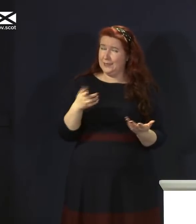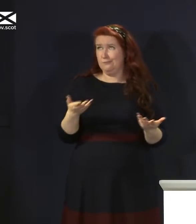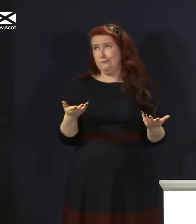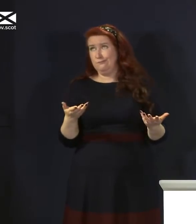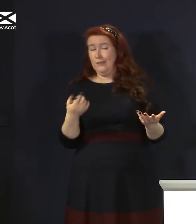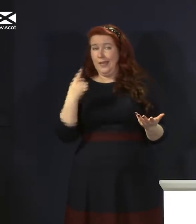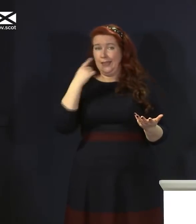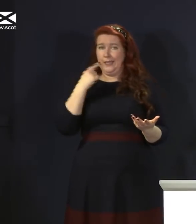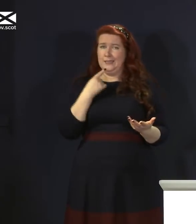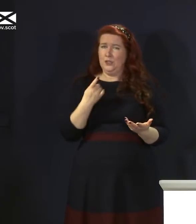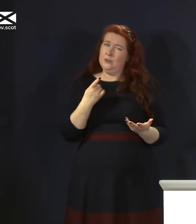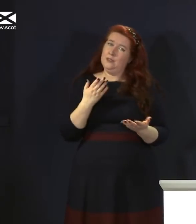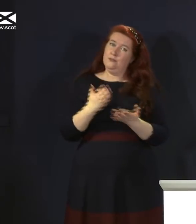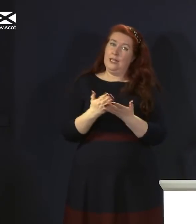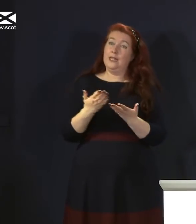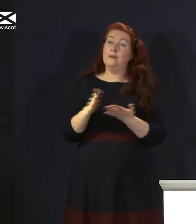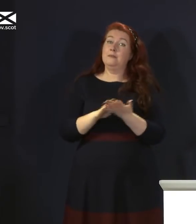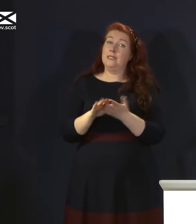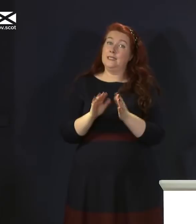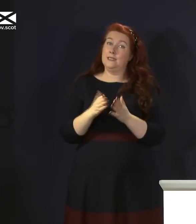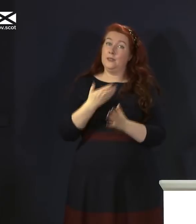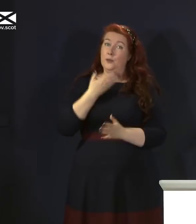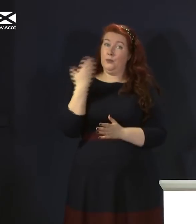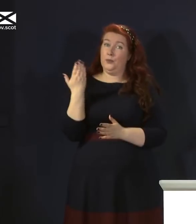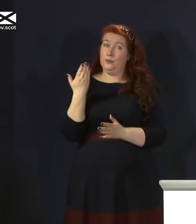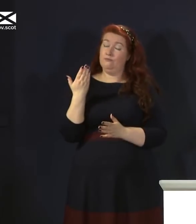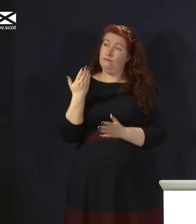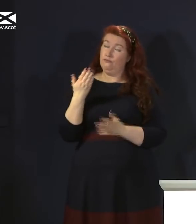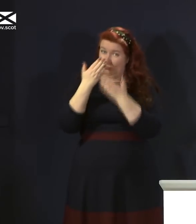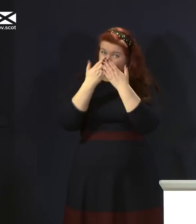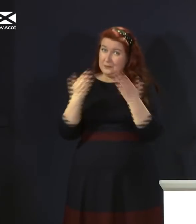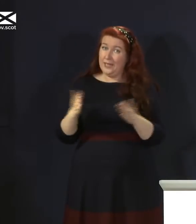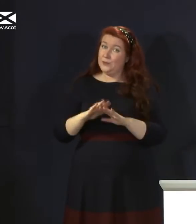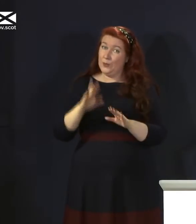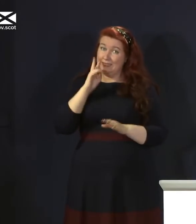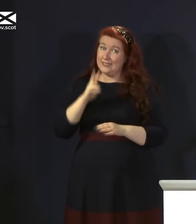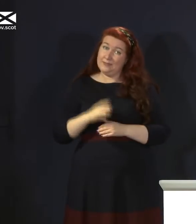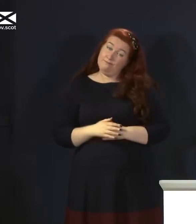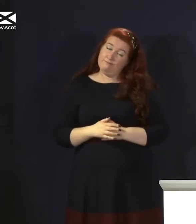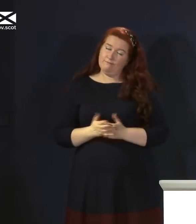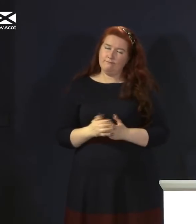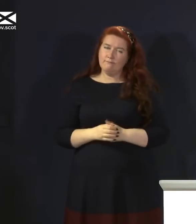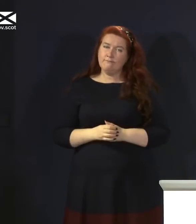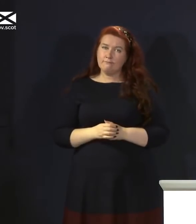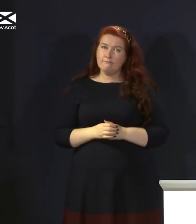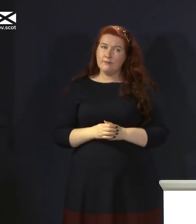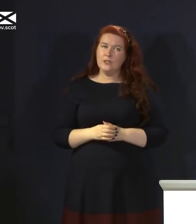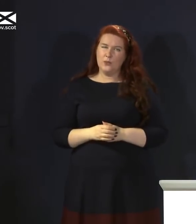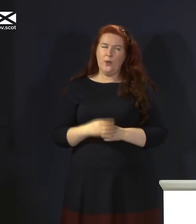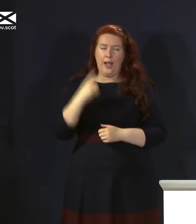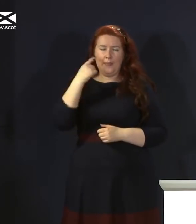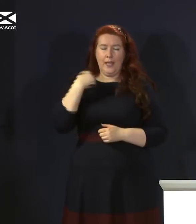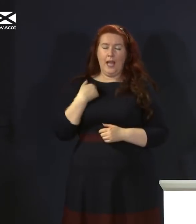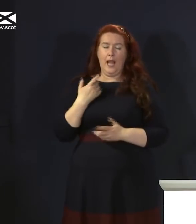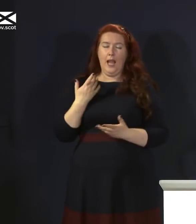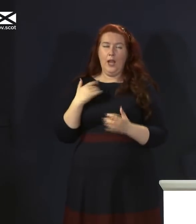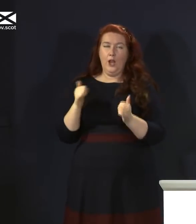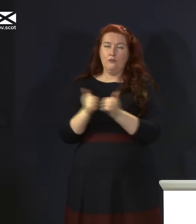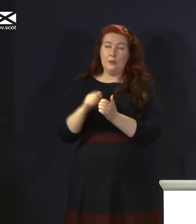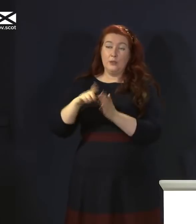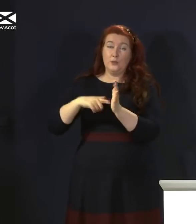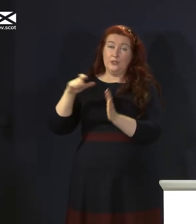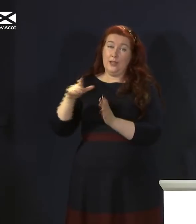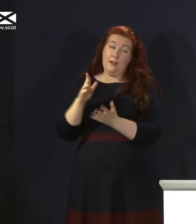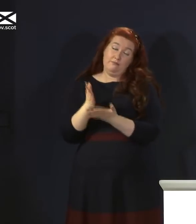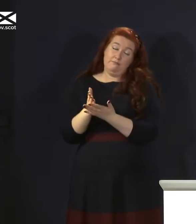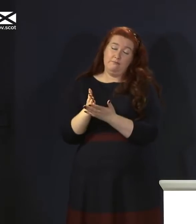tells us about the absence of respect that we often see. So it sounds very much like I would agree entirely with Joanna Cherry's comments, albeit that I've